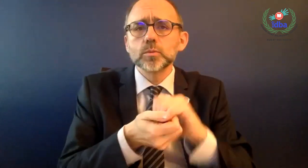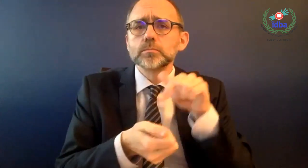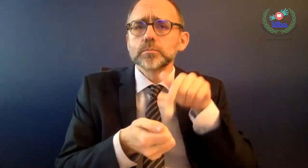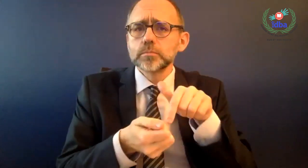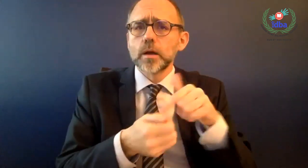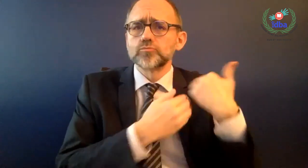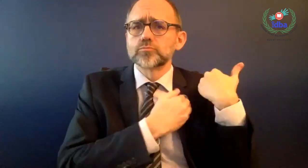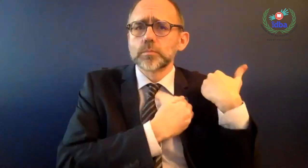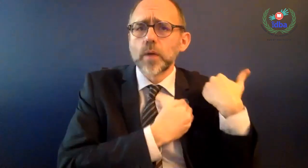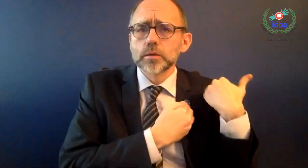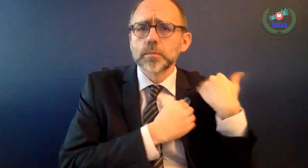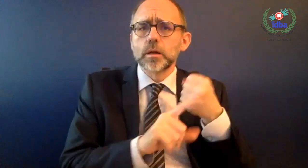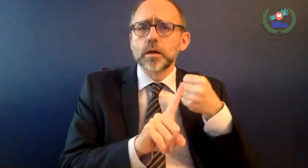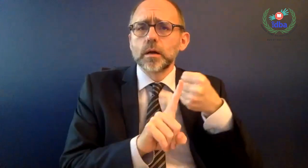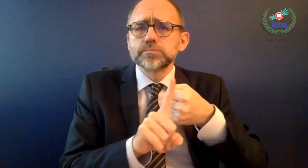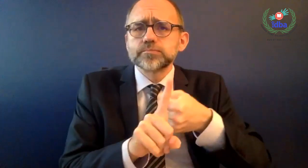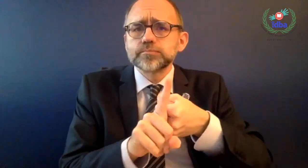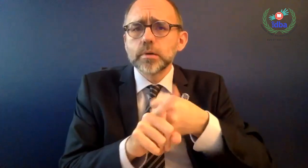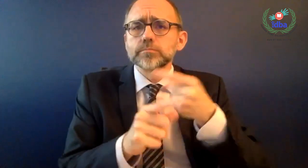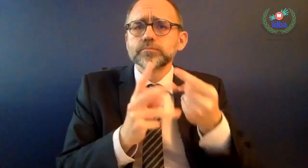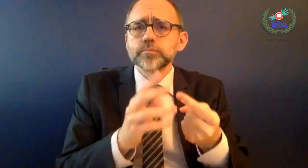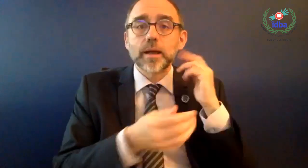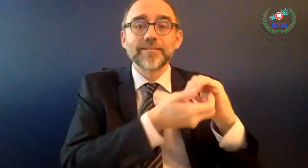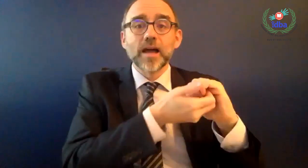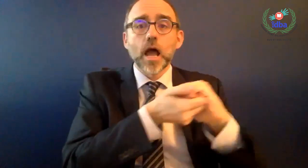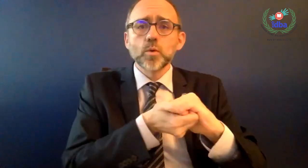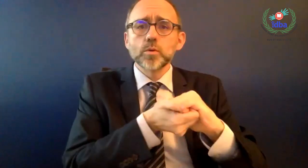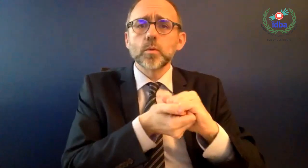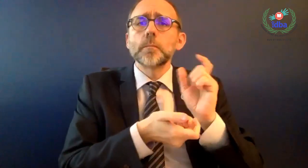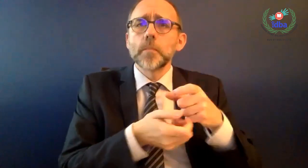the deaf organizations have the big responsibility